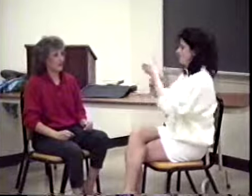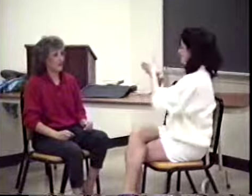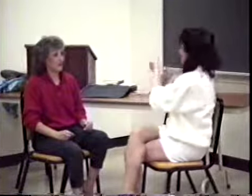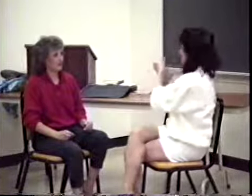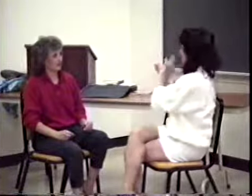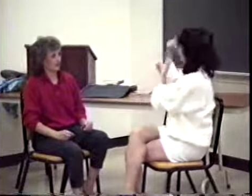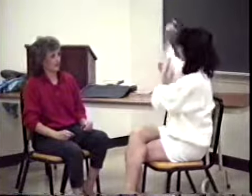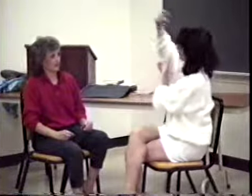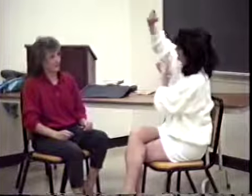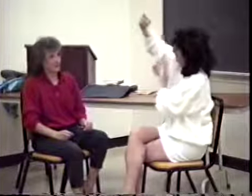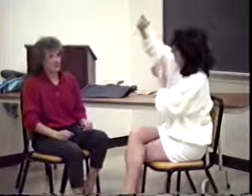until sun's up.